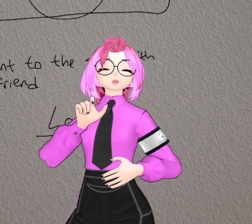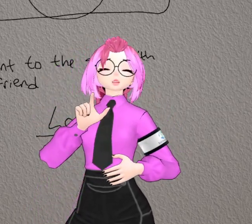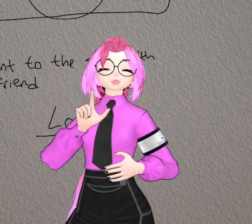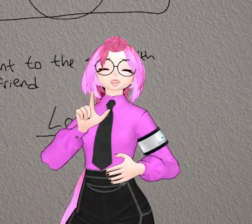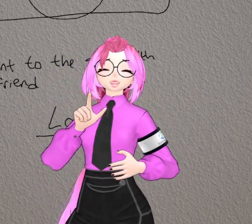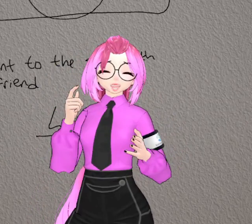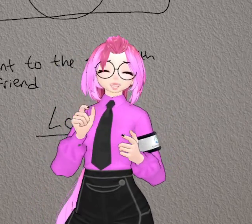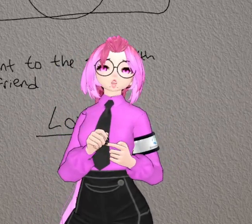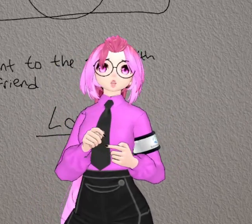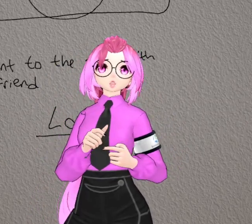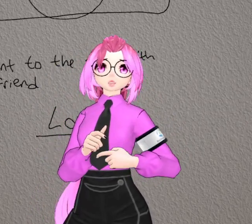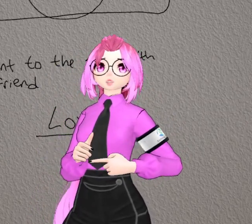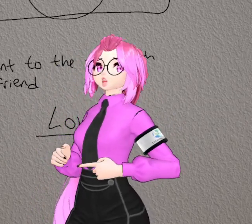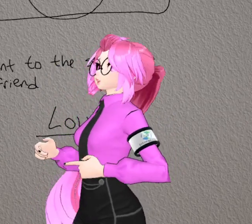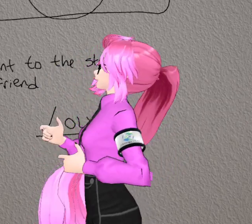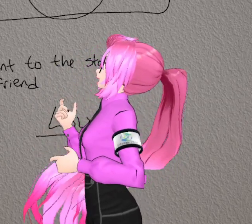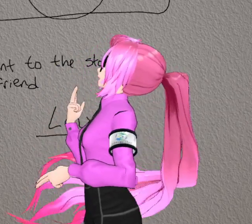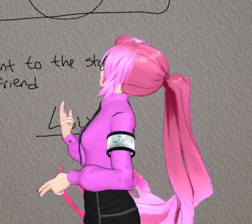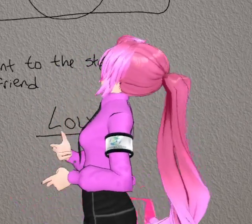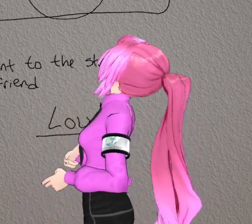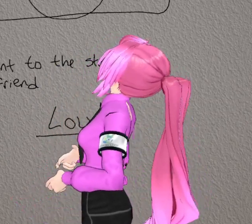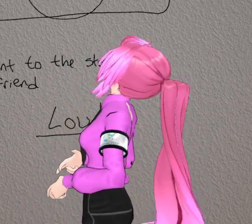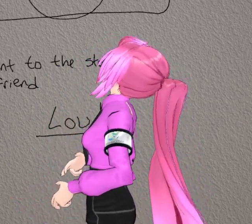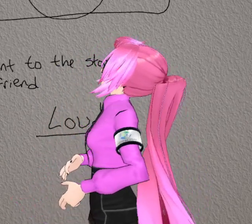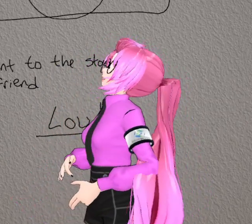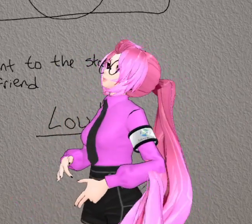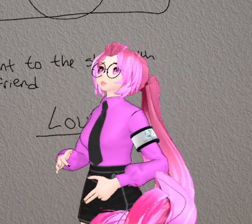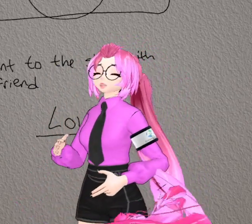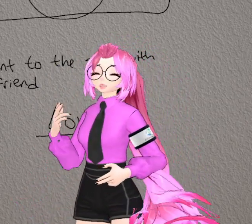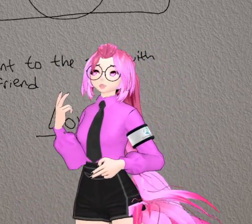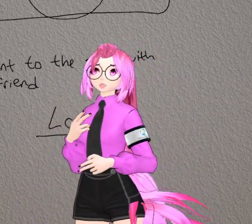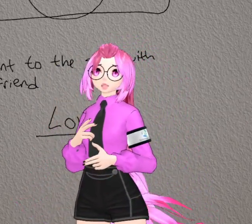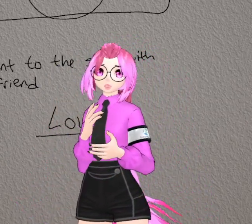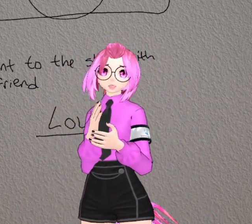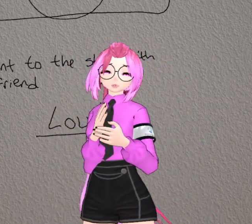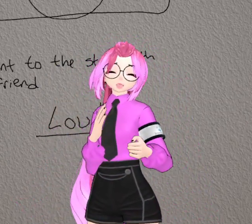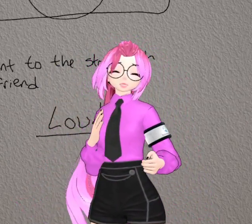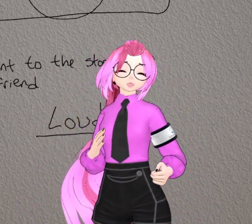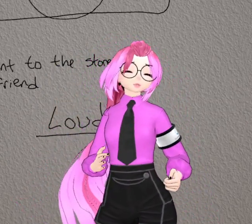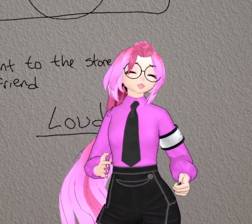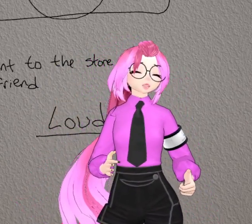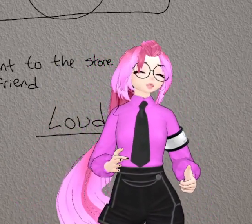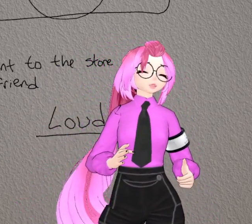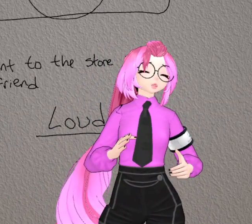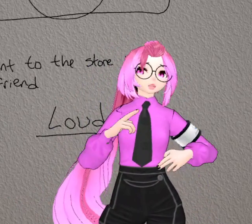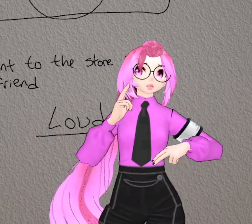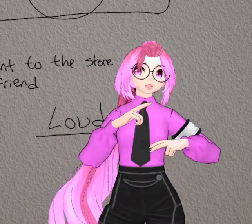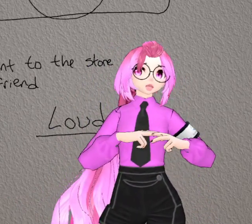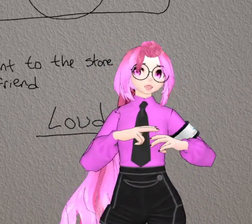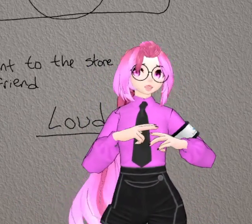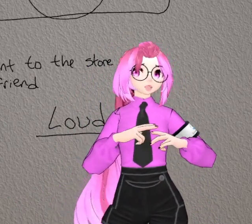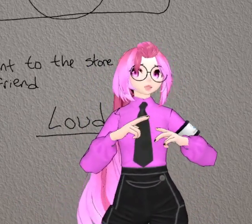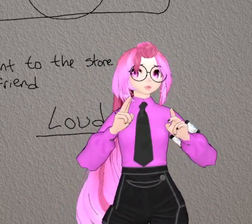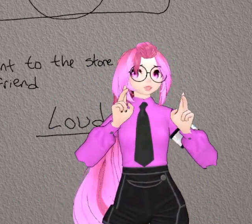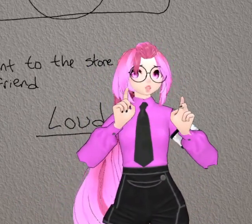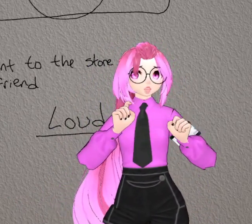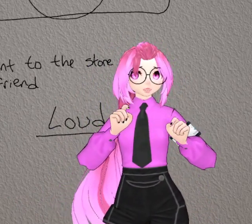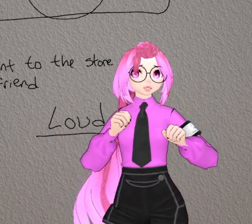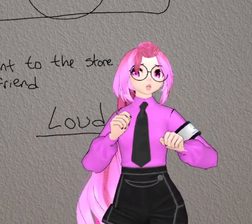with exact ASL. It is hard. It is very hard to master, but it's really fun to test your